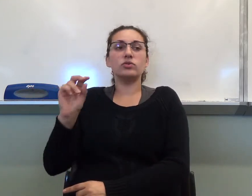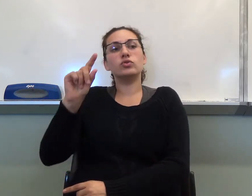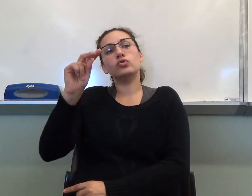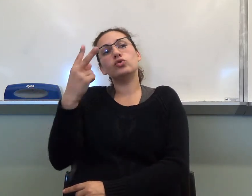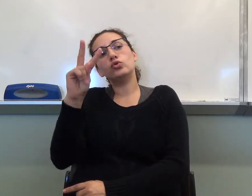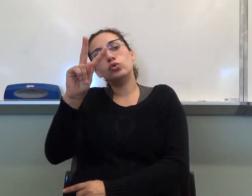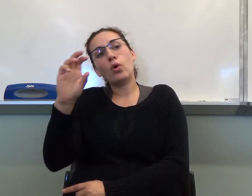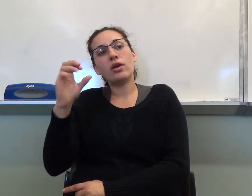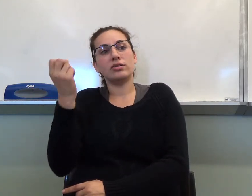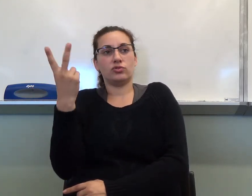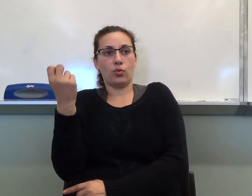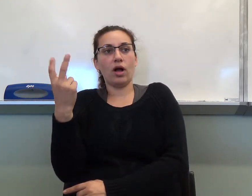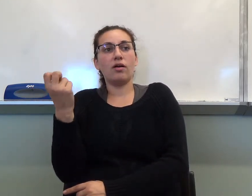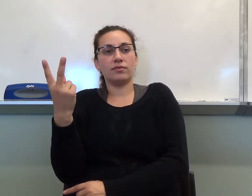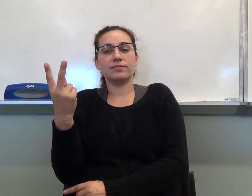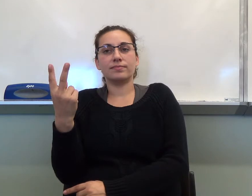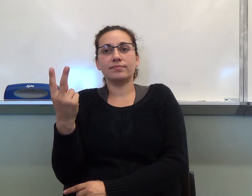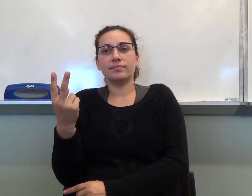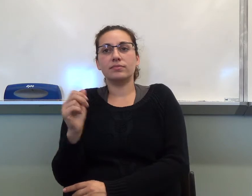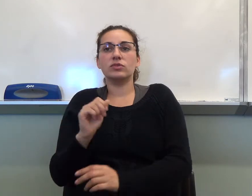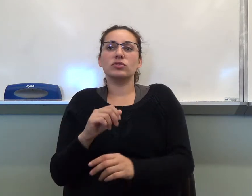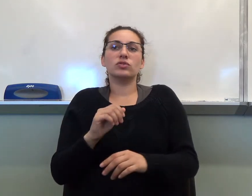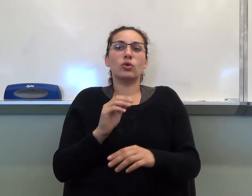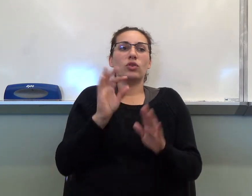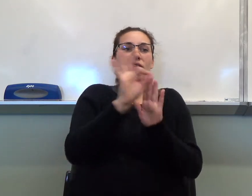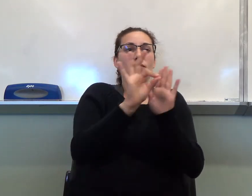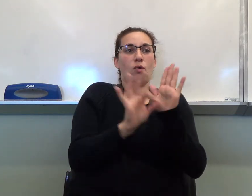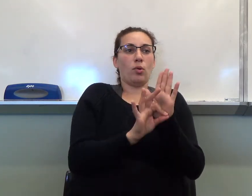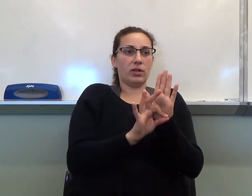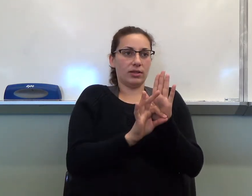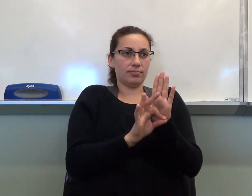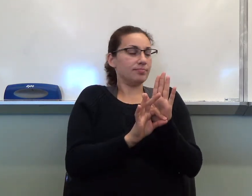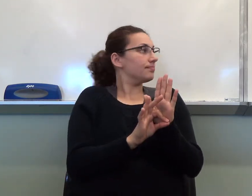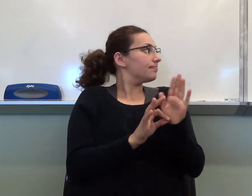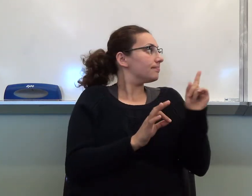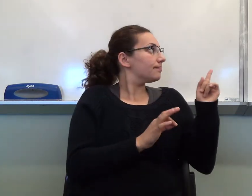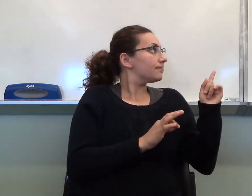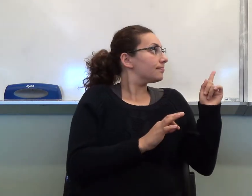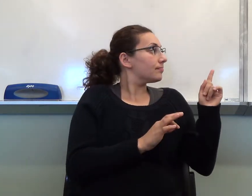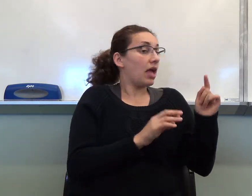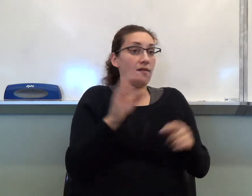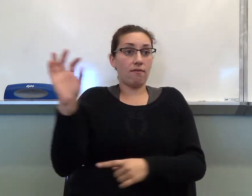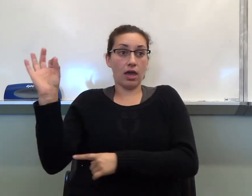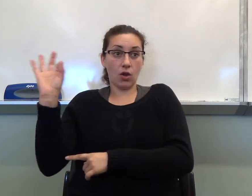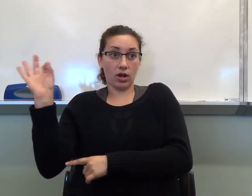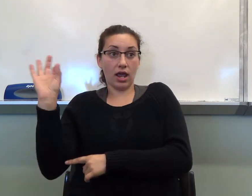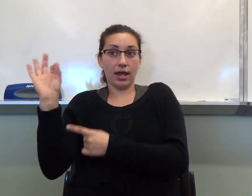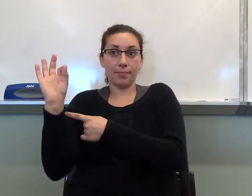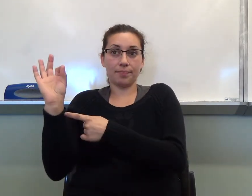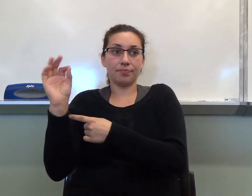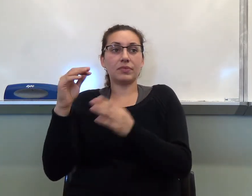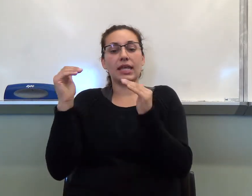And those two formulas are on the next page for you. They look like this. Fahrenheit is equal to 9/5